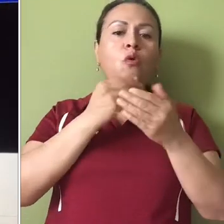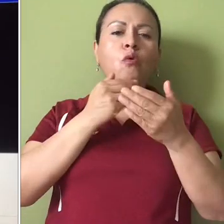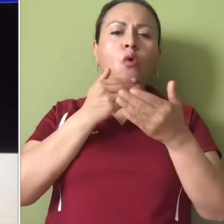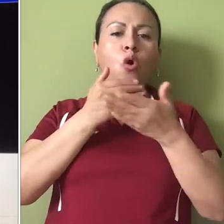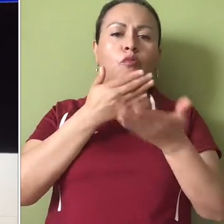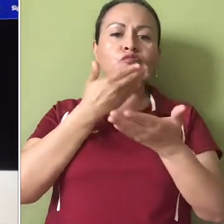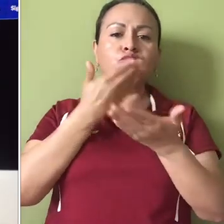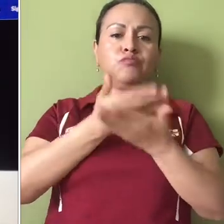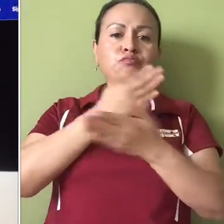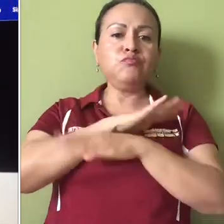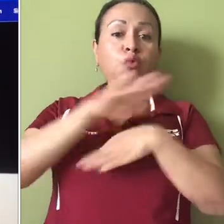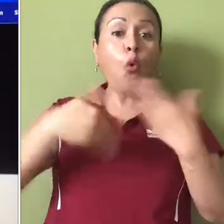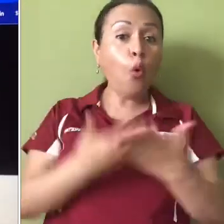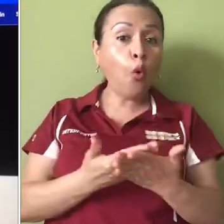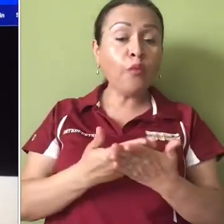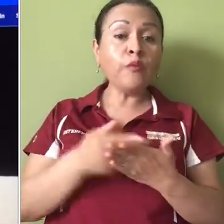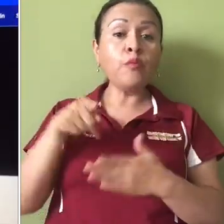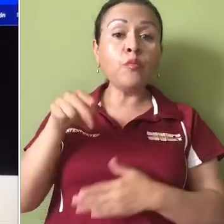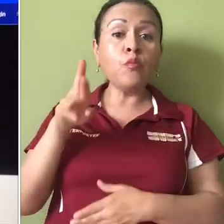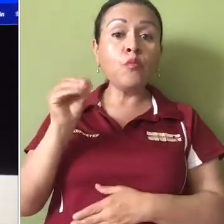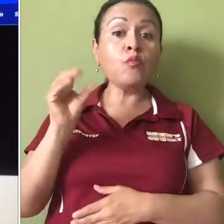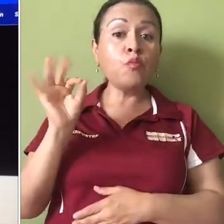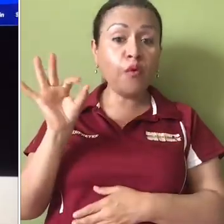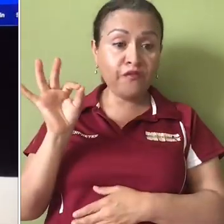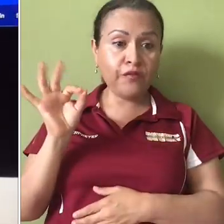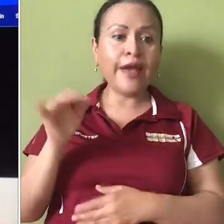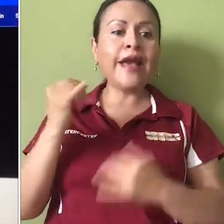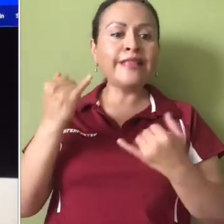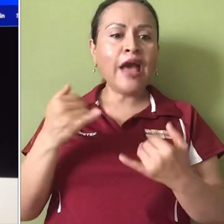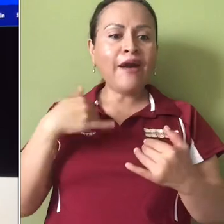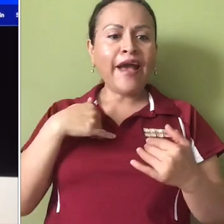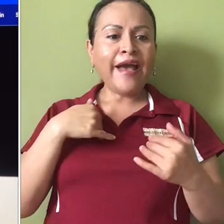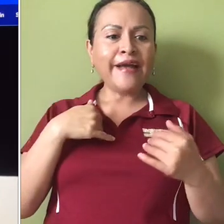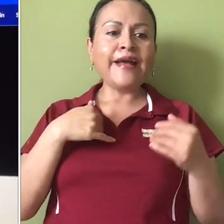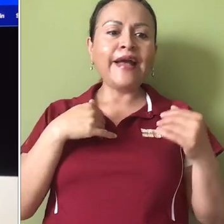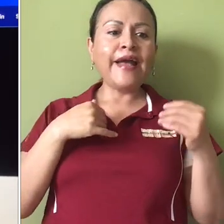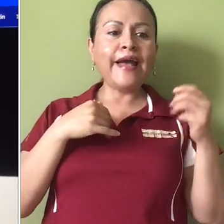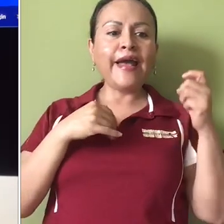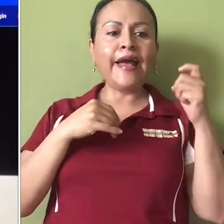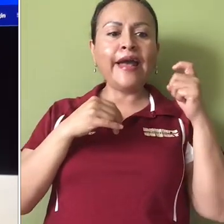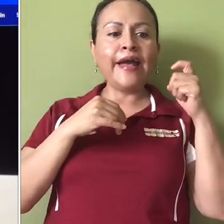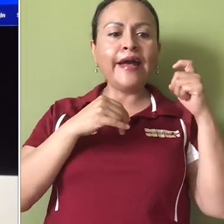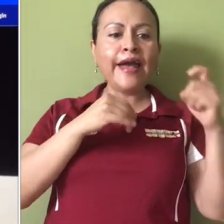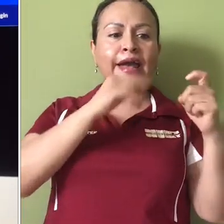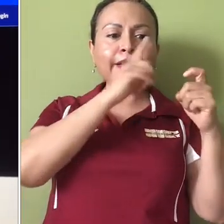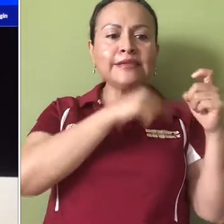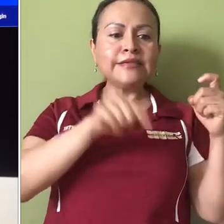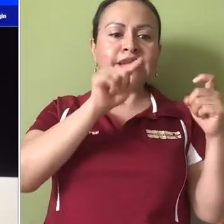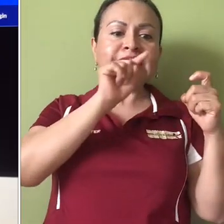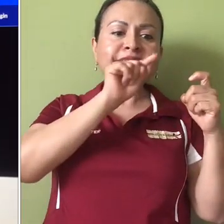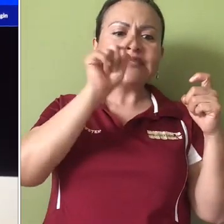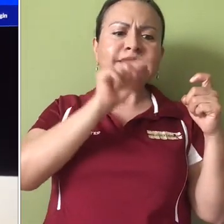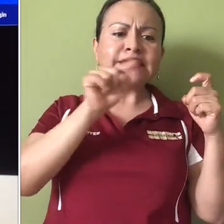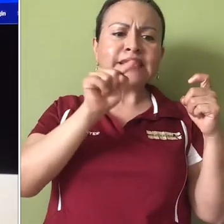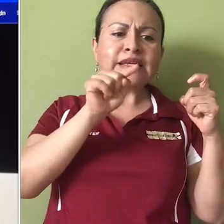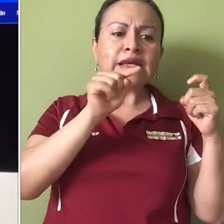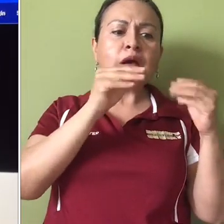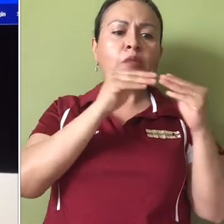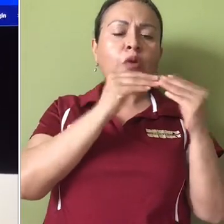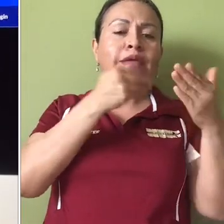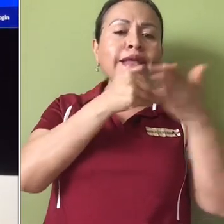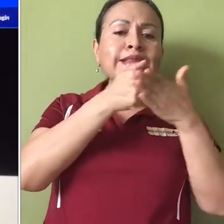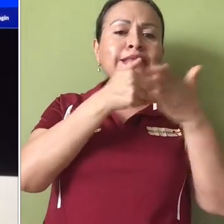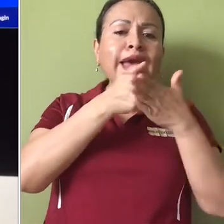see that the measure, we have this angle and this angle. This has measure angle x, this has measure z. They're both adjacent